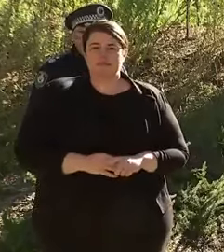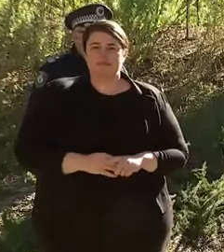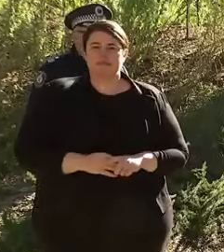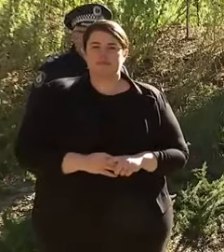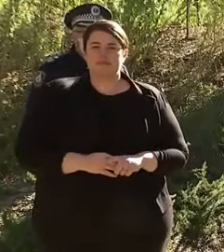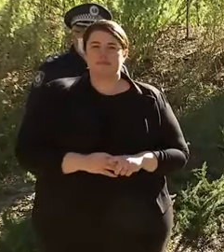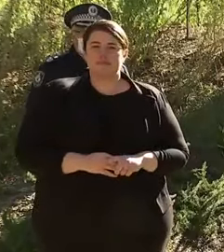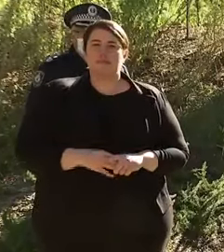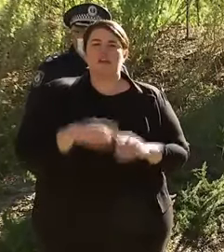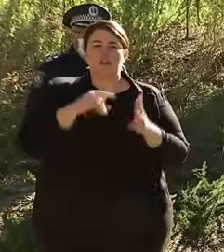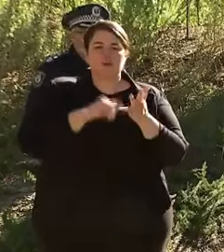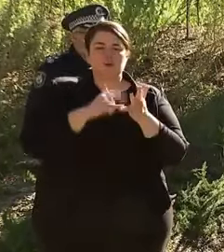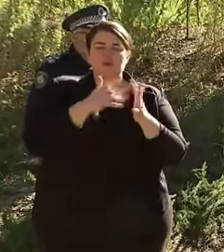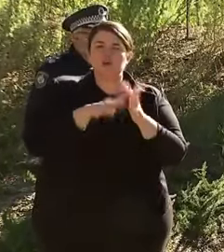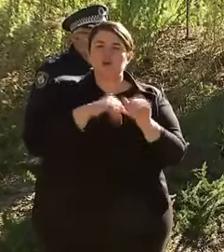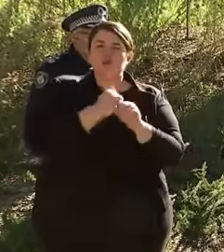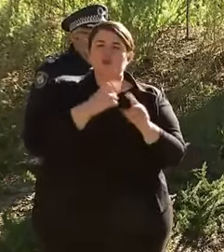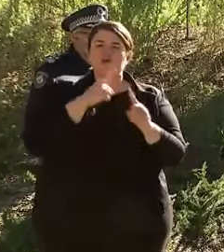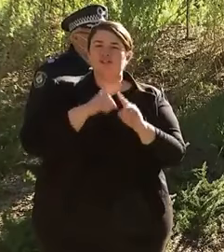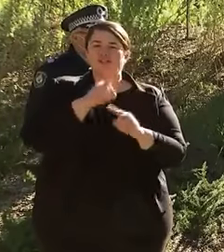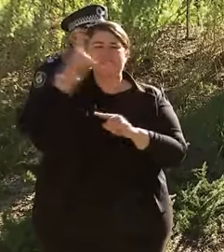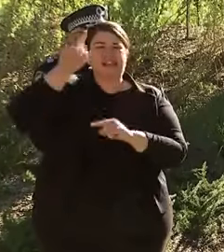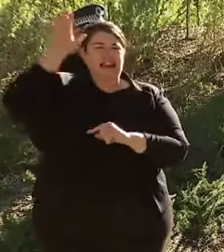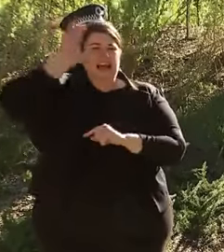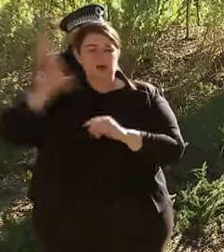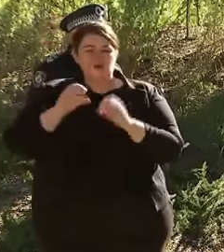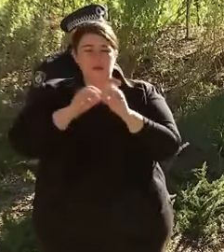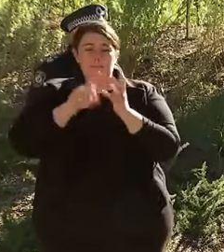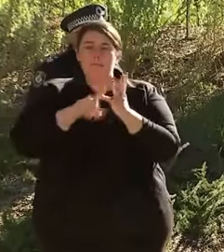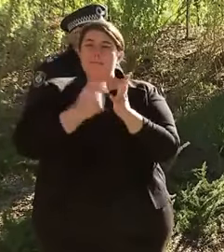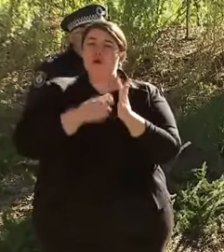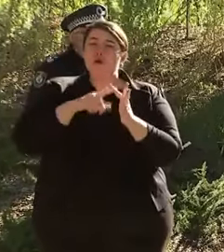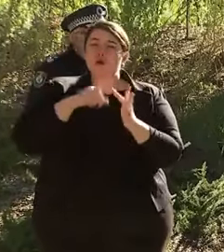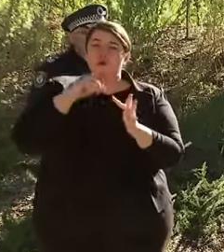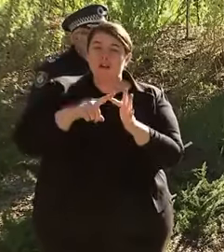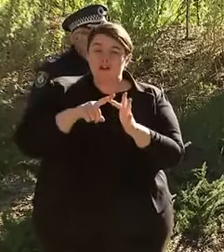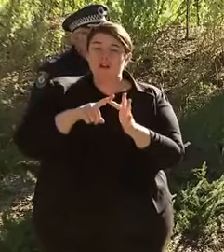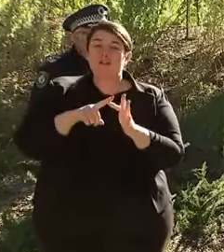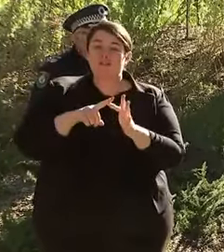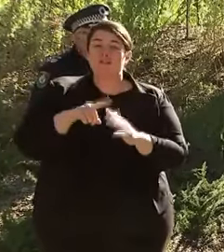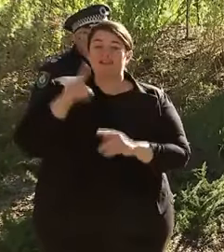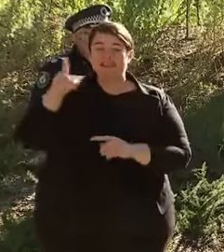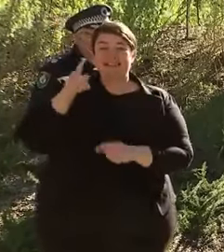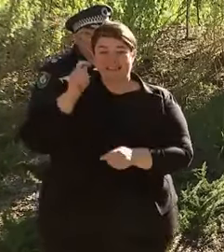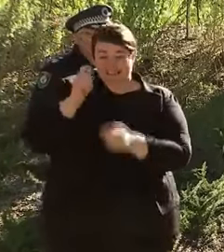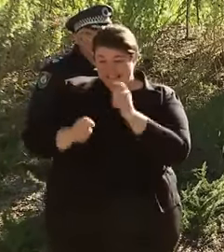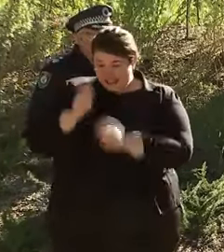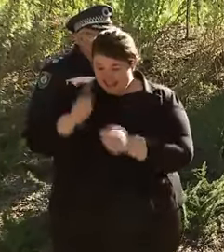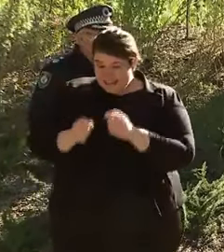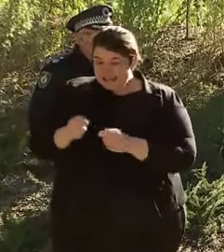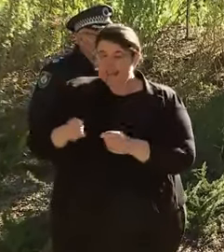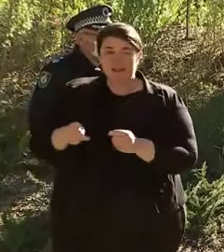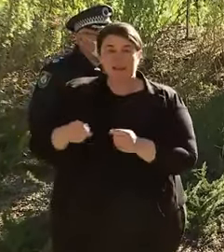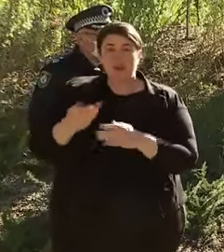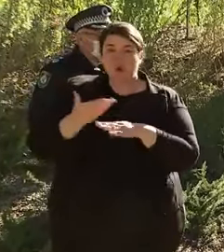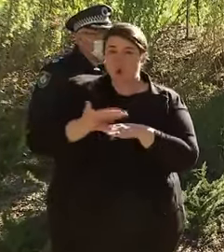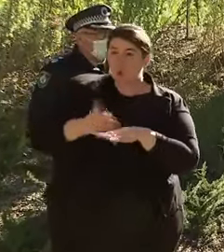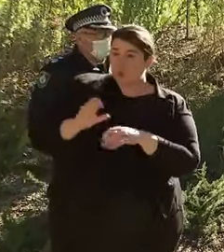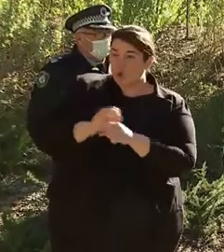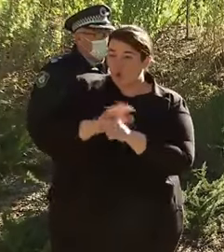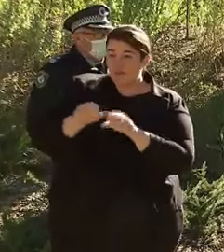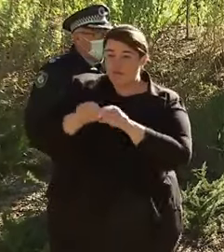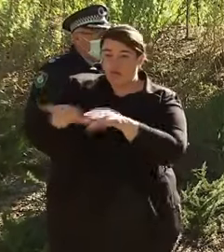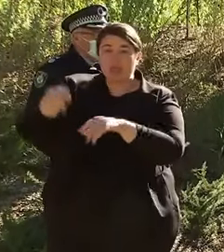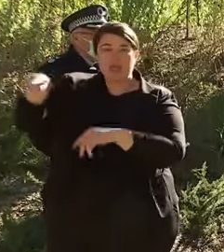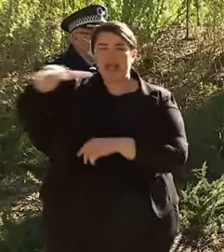in Bourke, previous retests have indicated that we've detected no new fragments of the